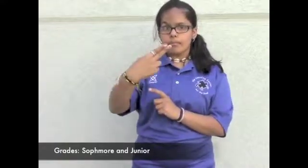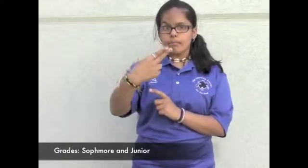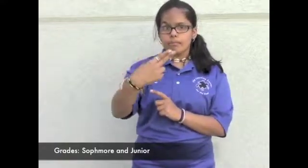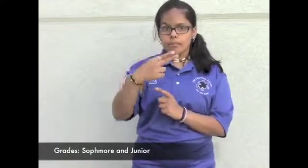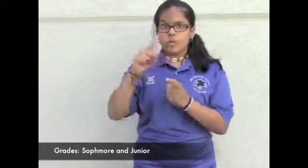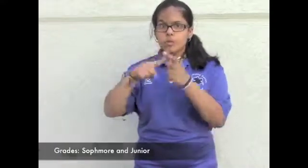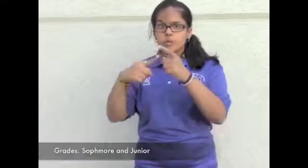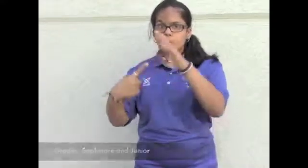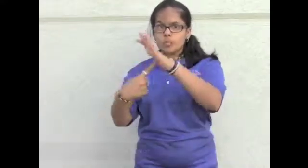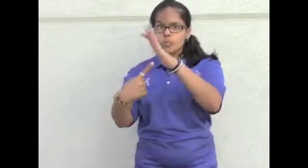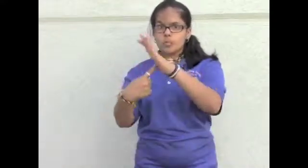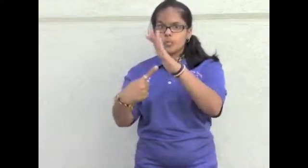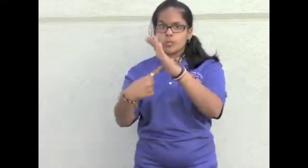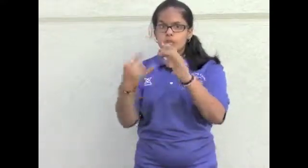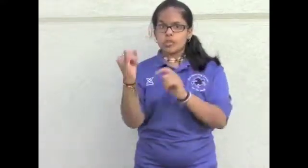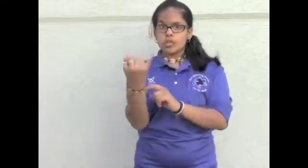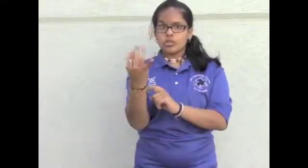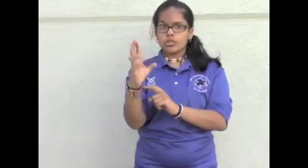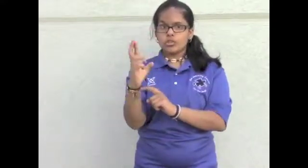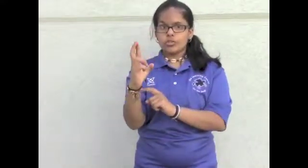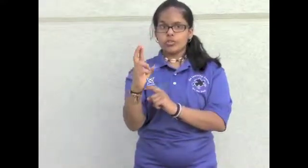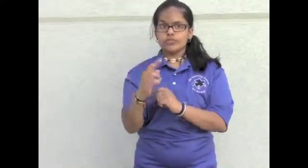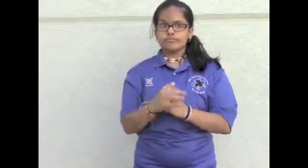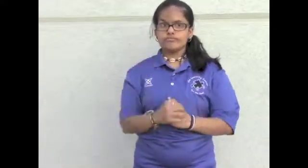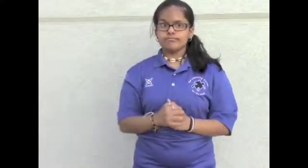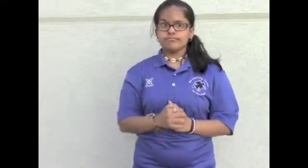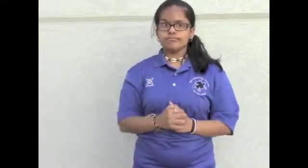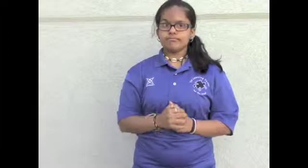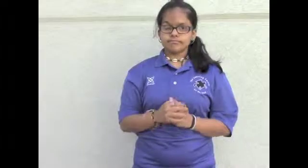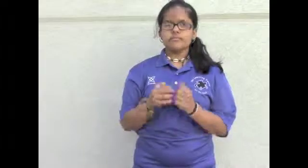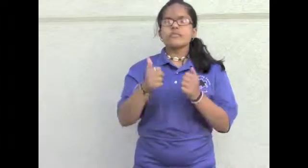It's specifically designed for sophomores and juniors.